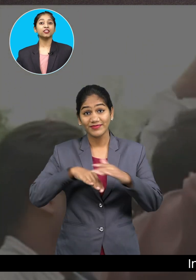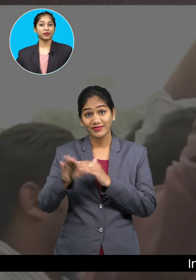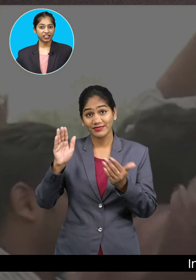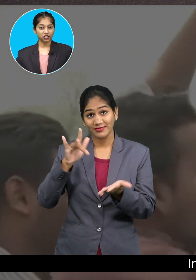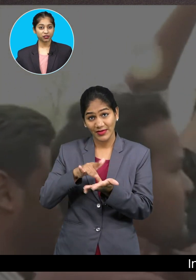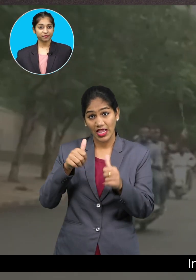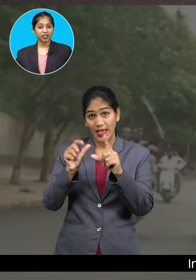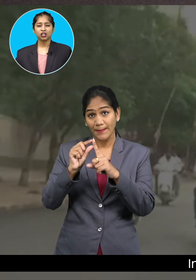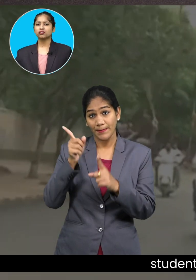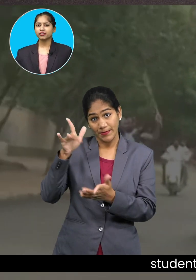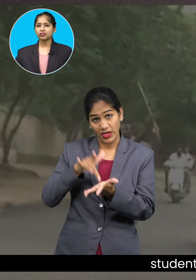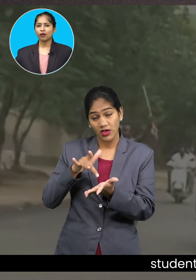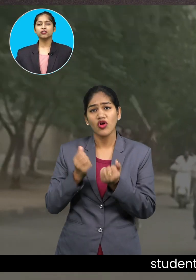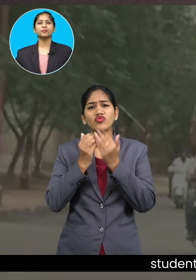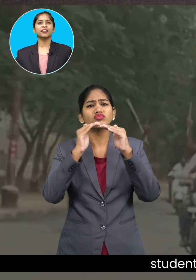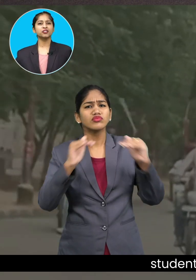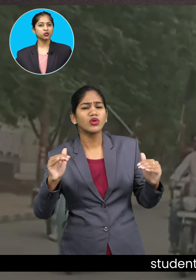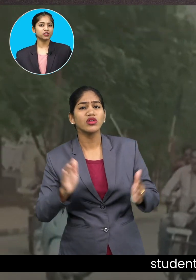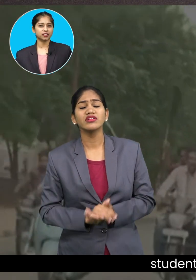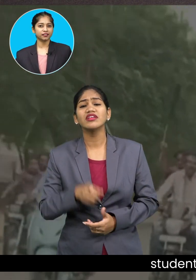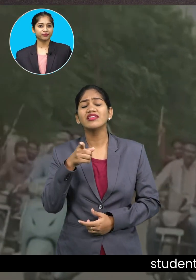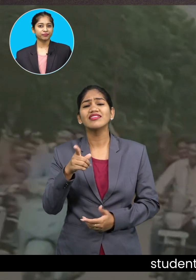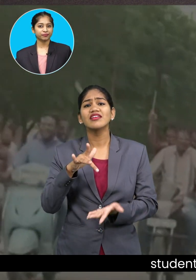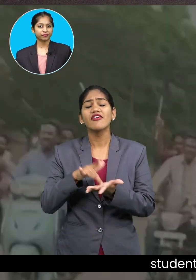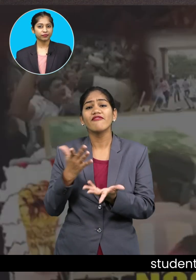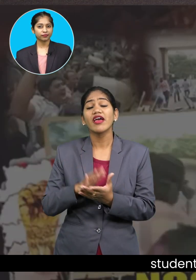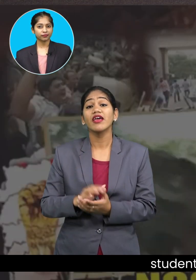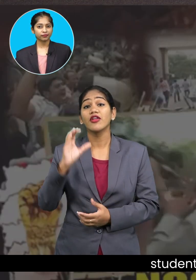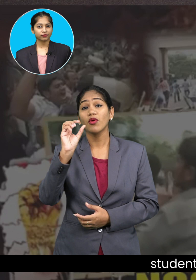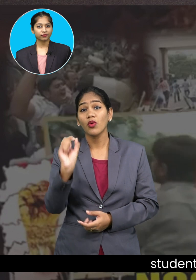In Andhra Pradesh, students of Osmania University